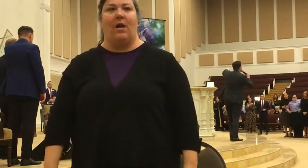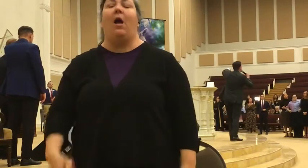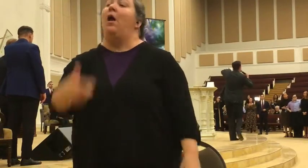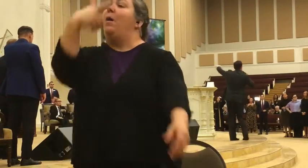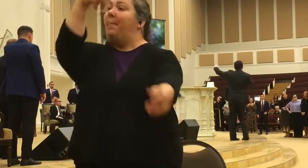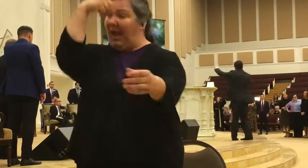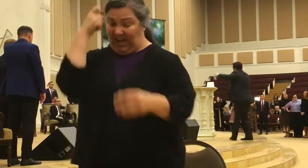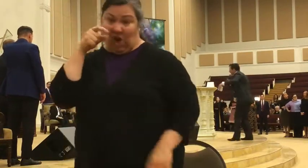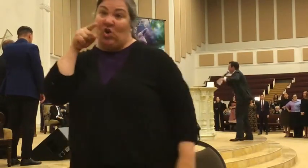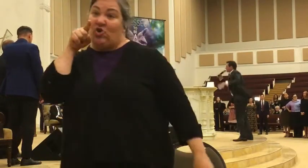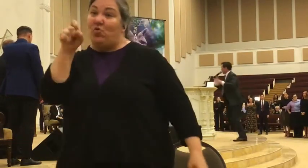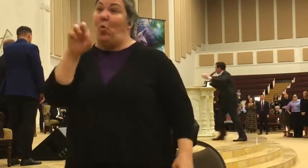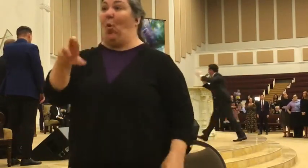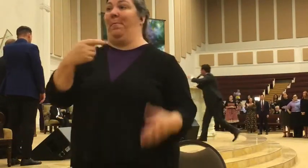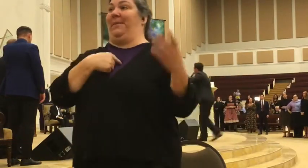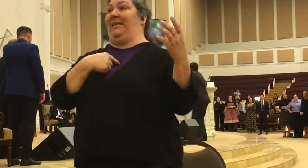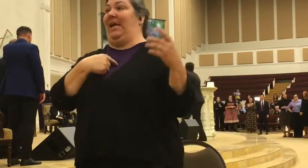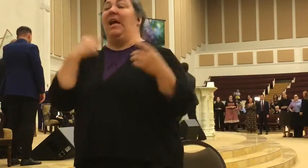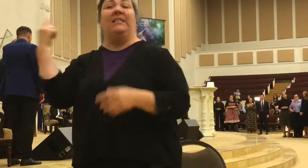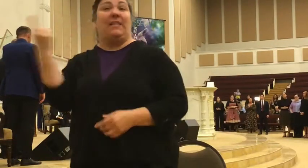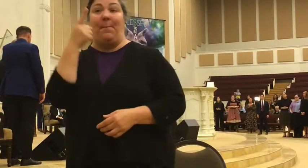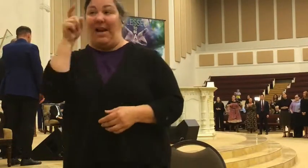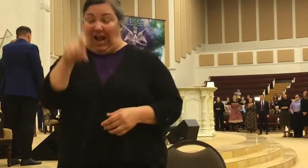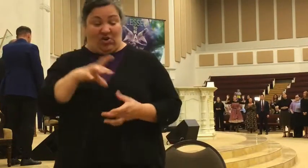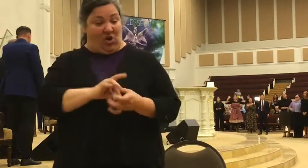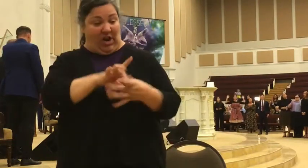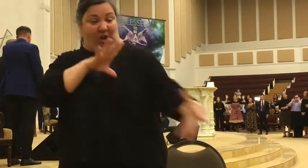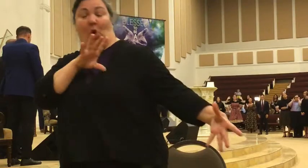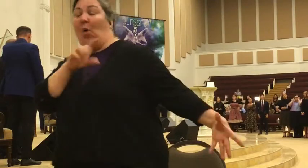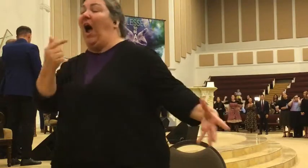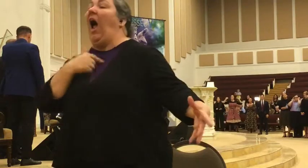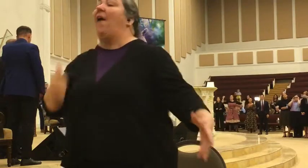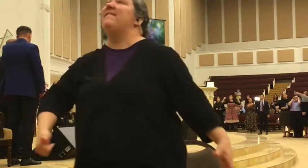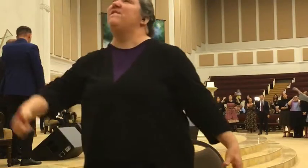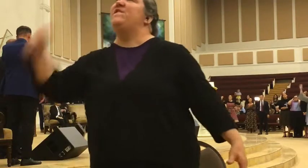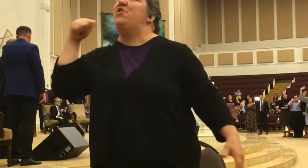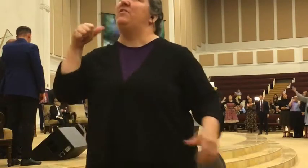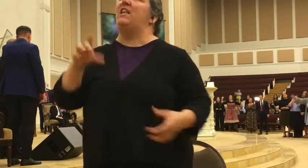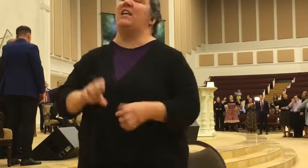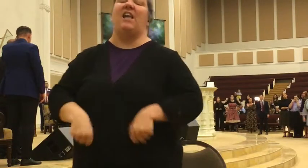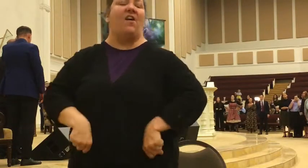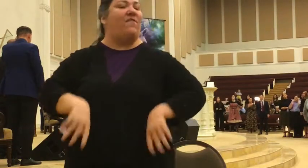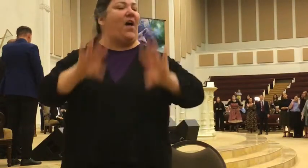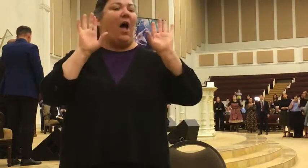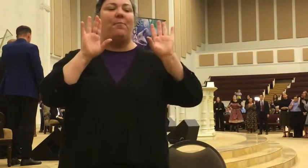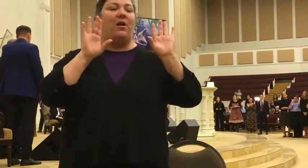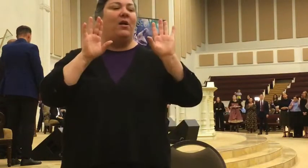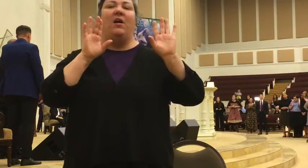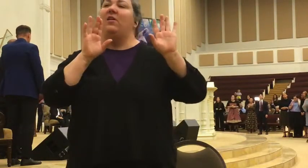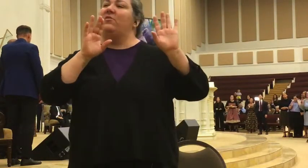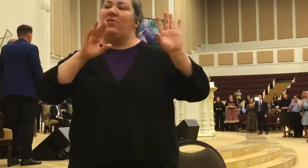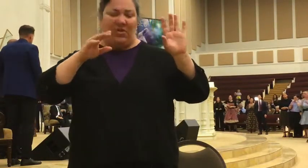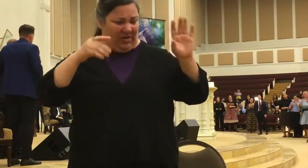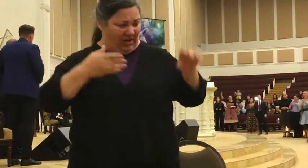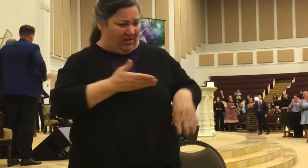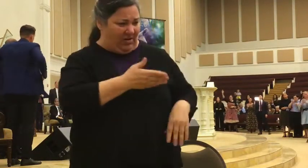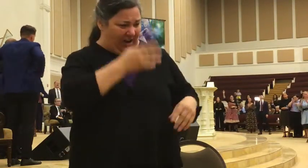Because it's either you or me, somebody's got to go, and I refuse to give in to the concession of